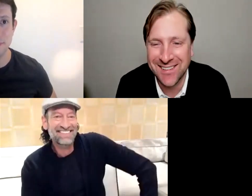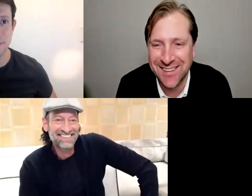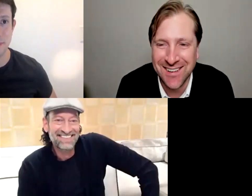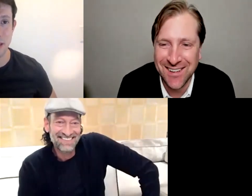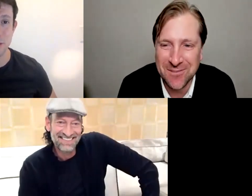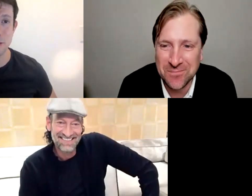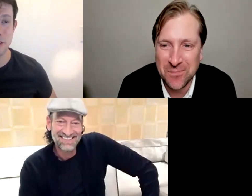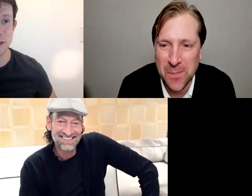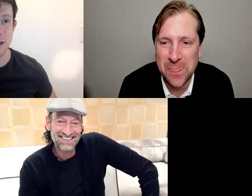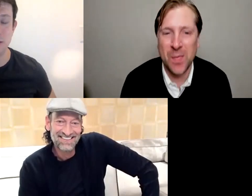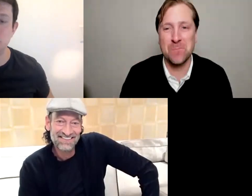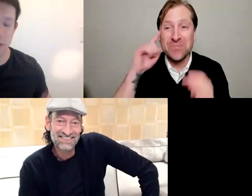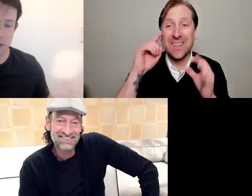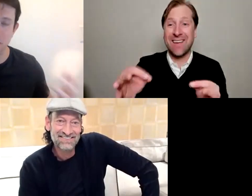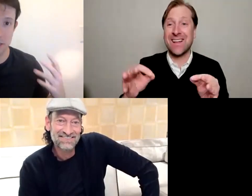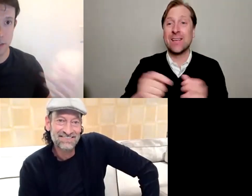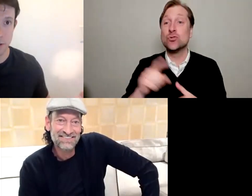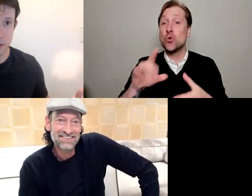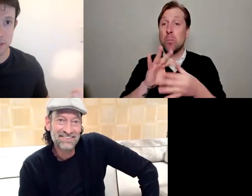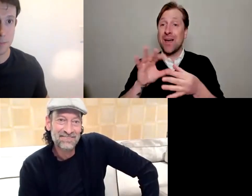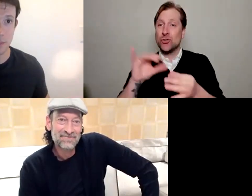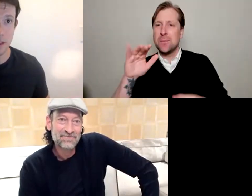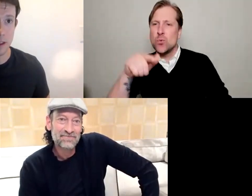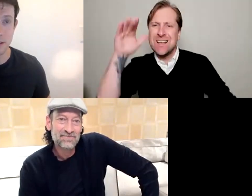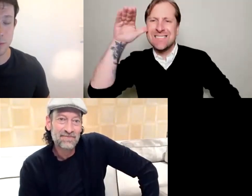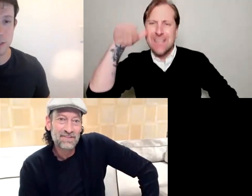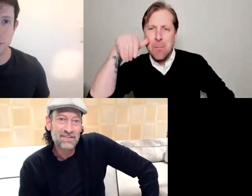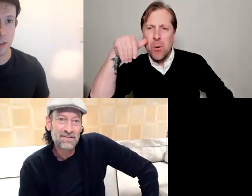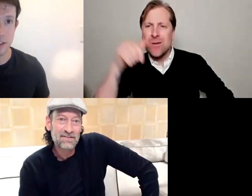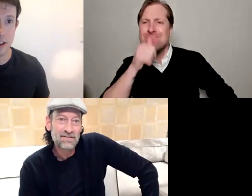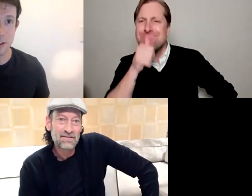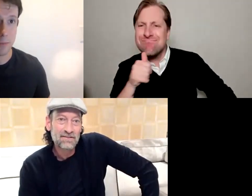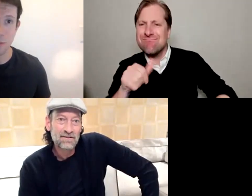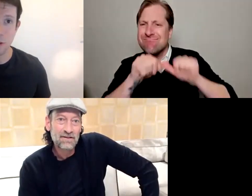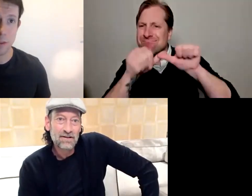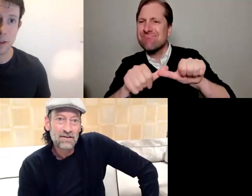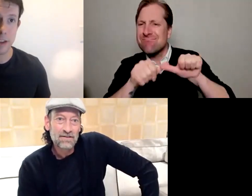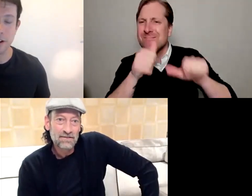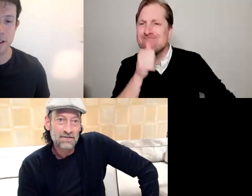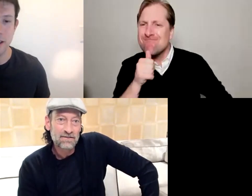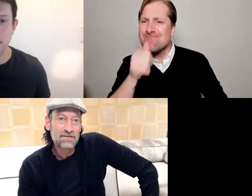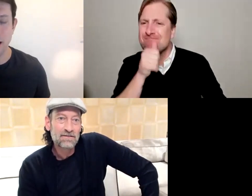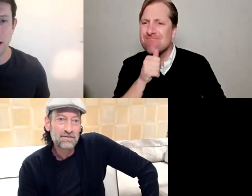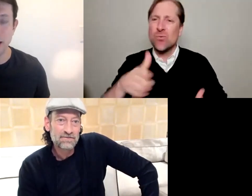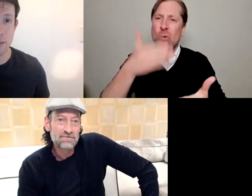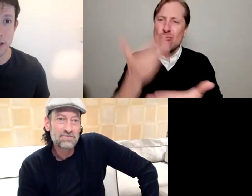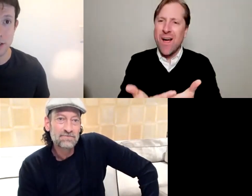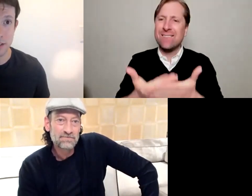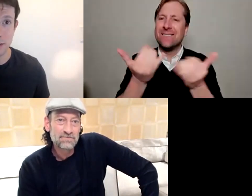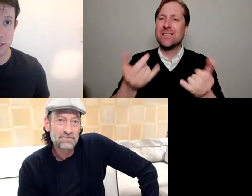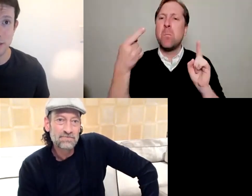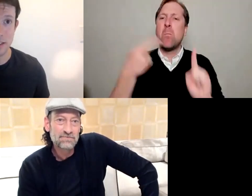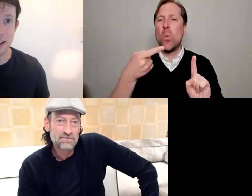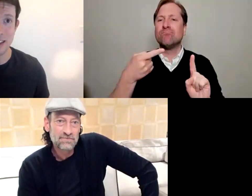night. Absolutely. So you mentioned that stubbornness, which has gotten you all the way here. I can't